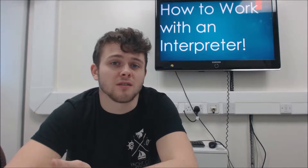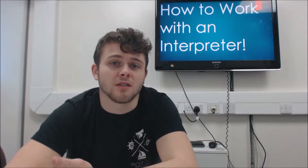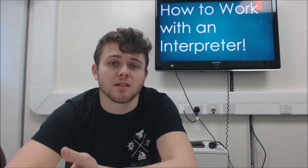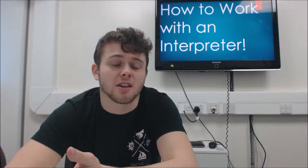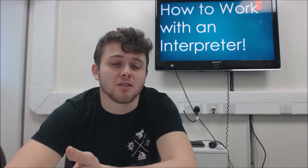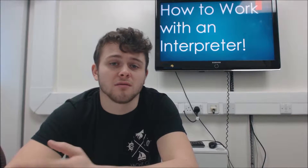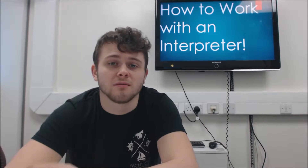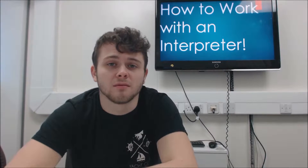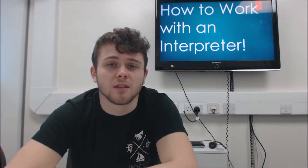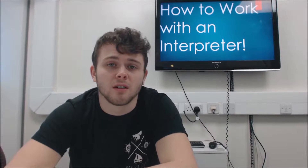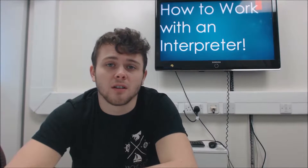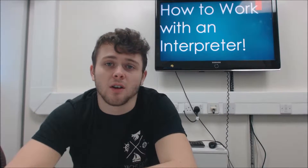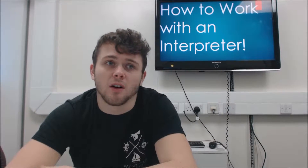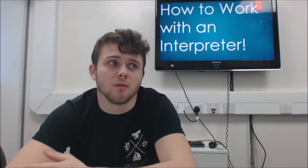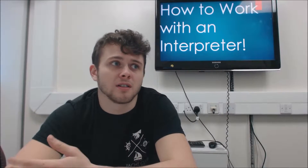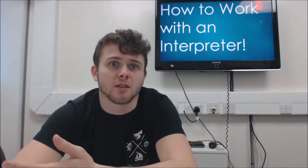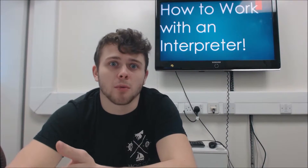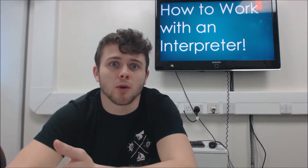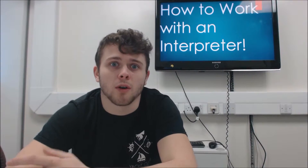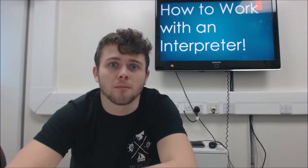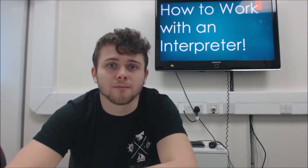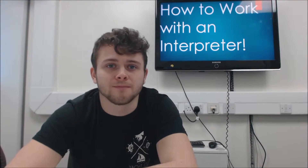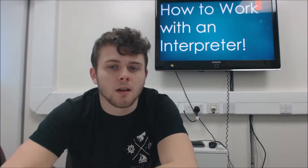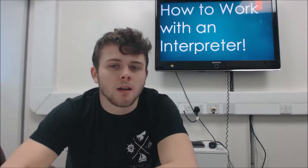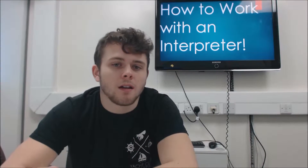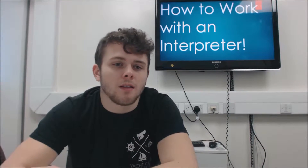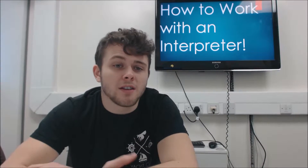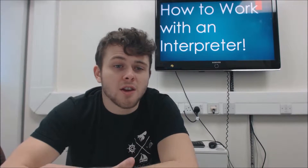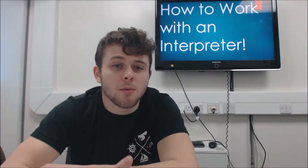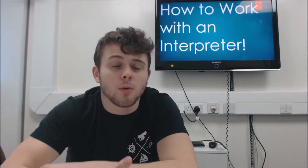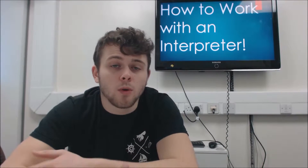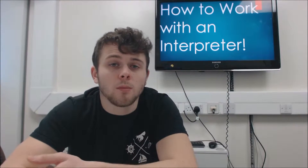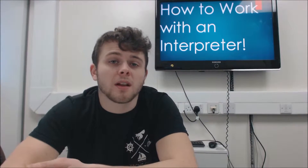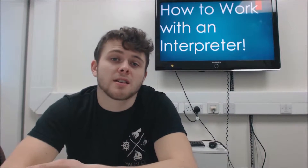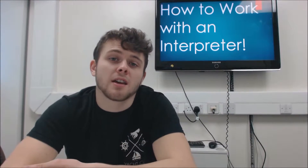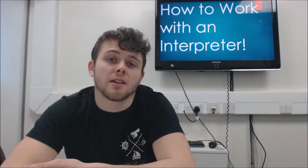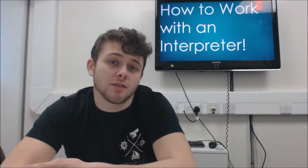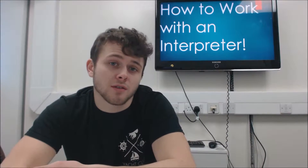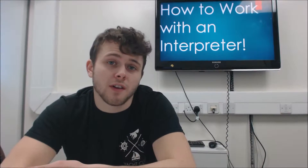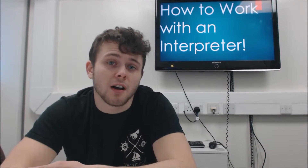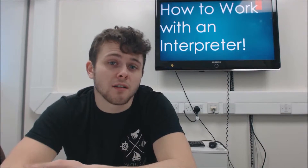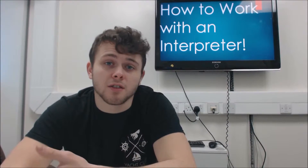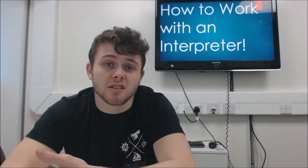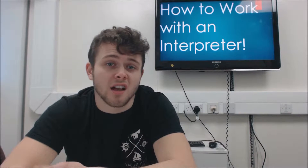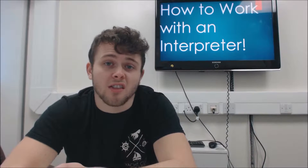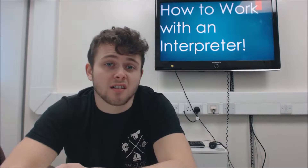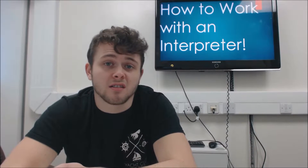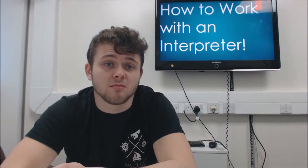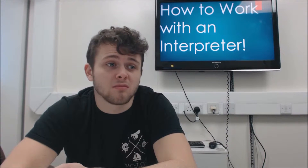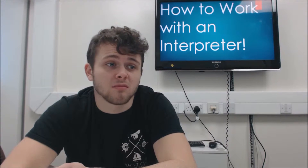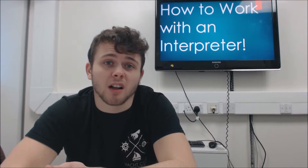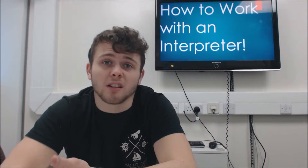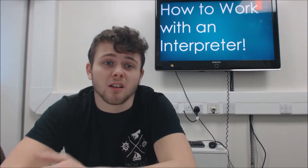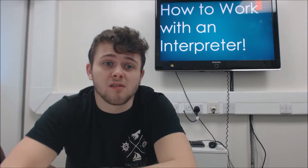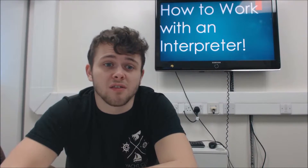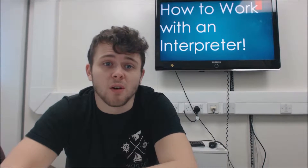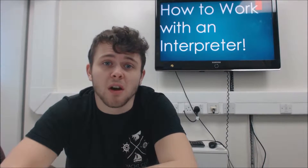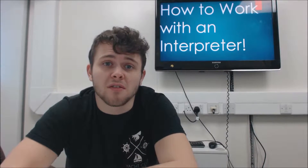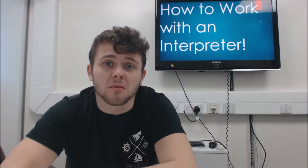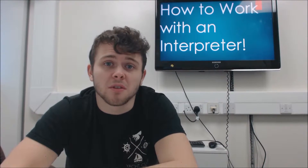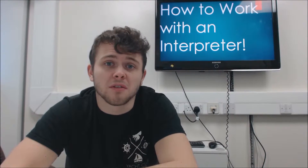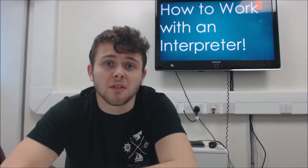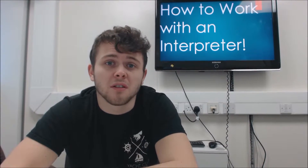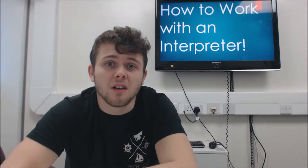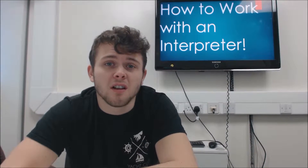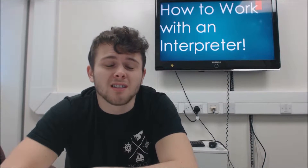on the rest of the session or rest of the program. The interpreter will be able to hear you just fine if you just stand next to them, like a foot